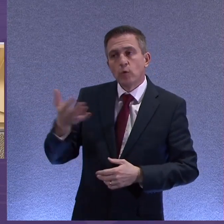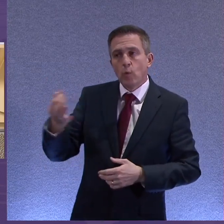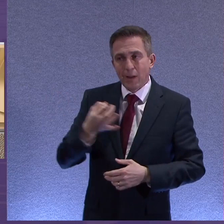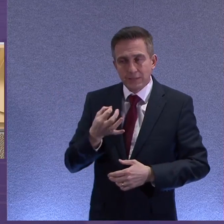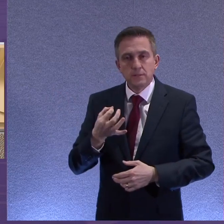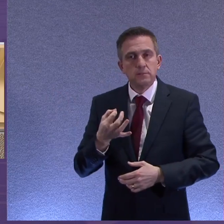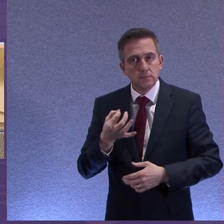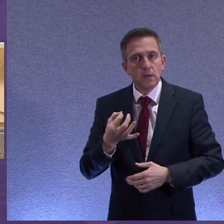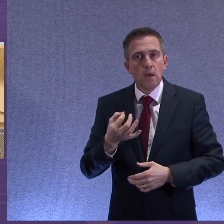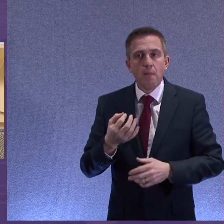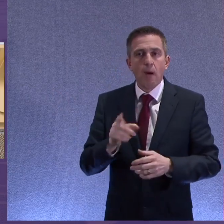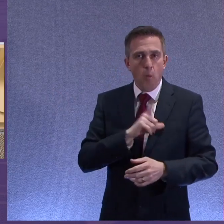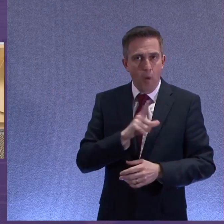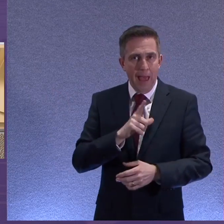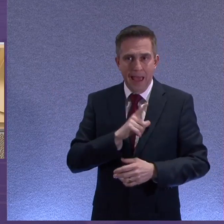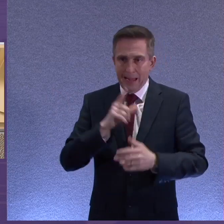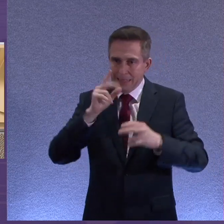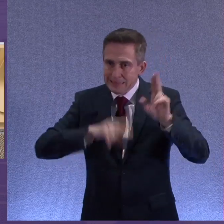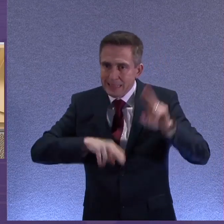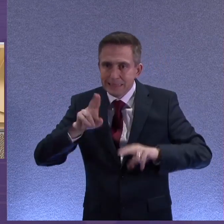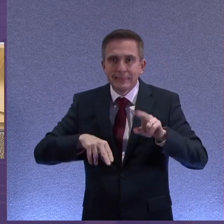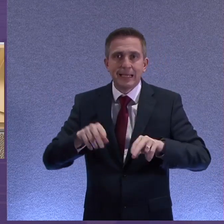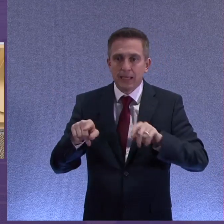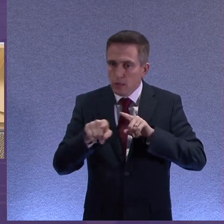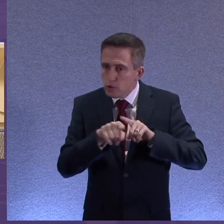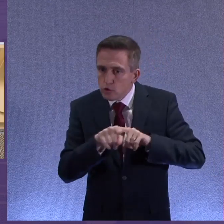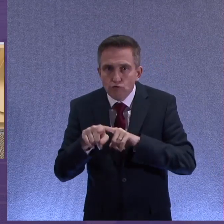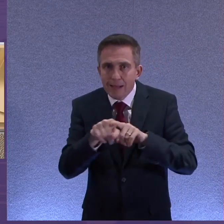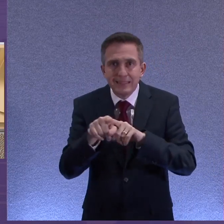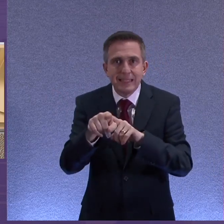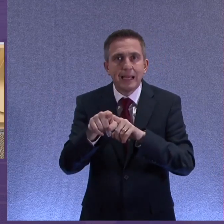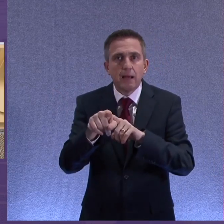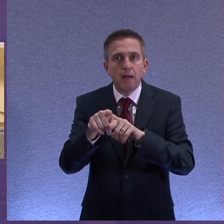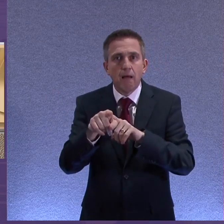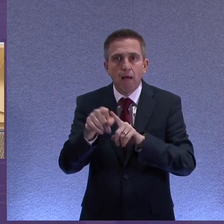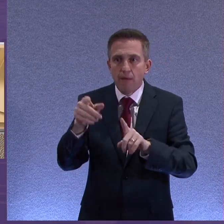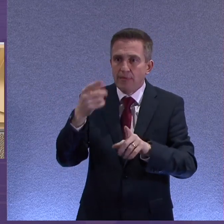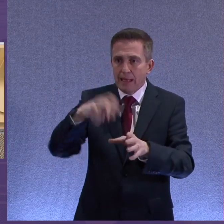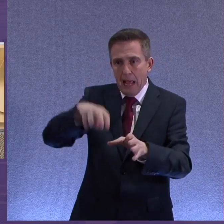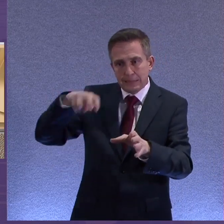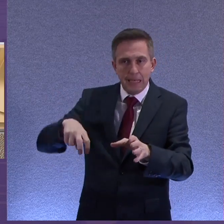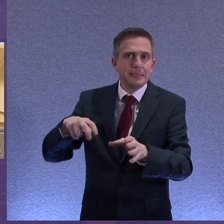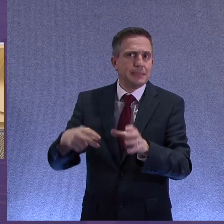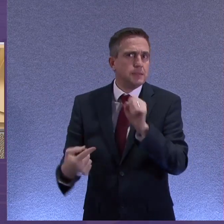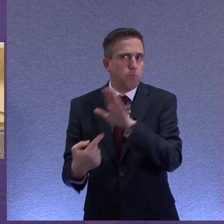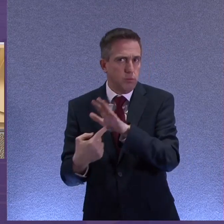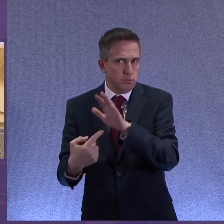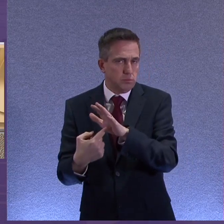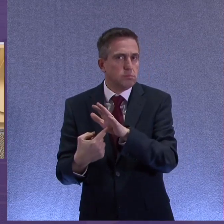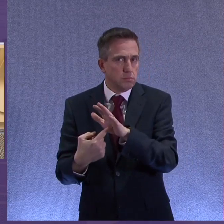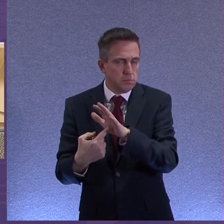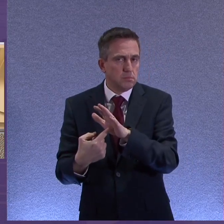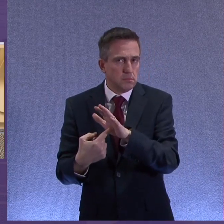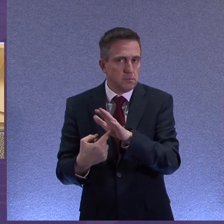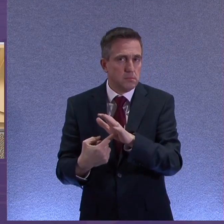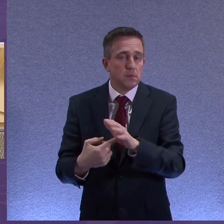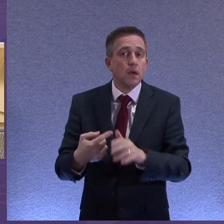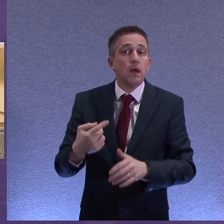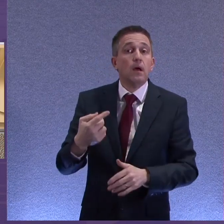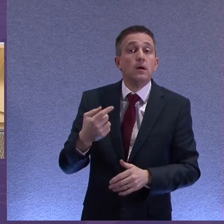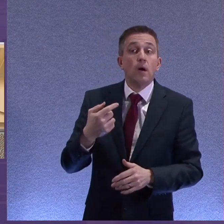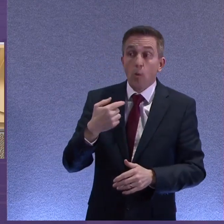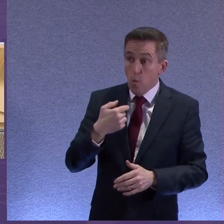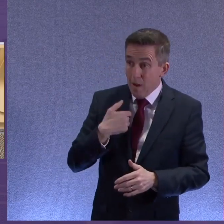testing, tracing and isolating. Of course, I've set out the position on testing, but we are asking anybody